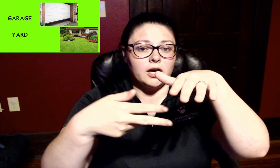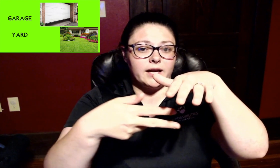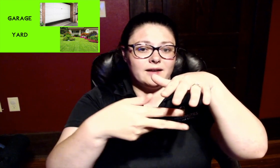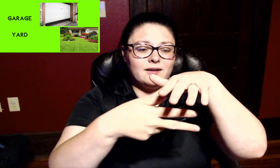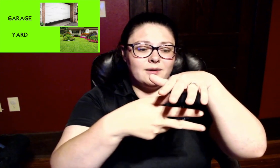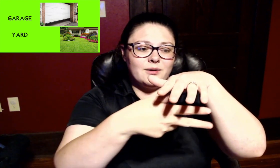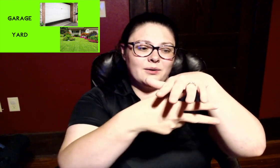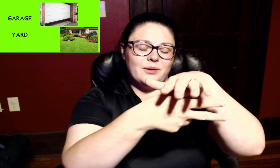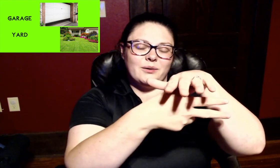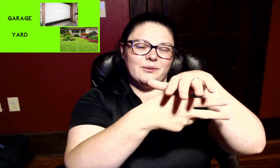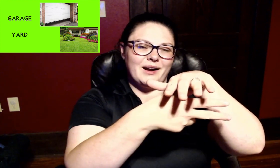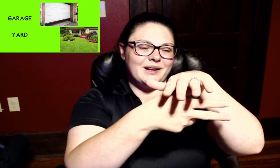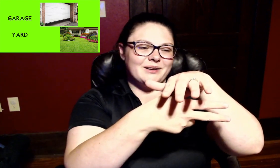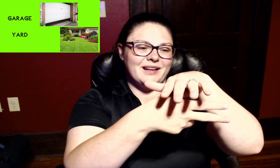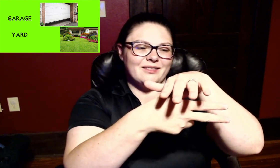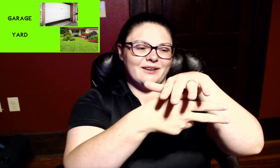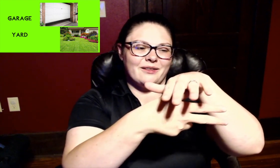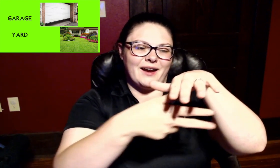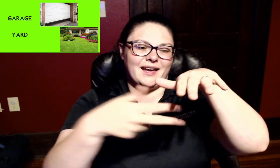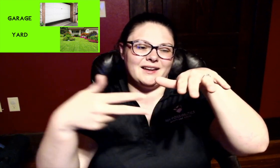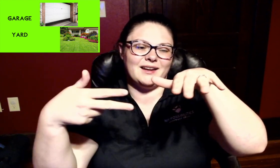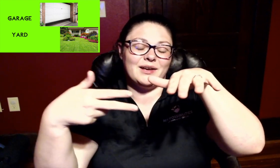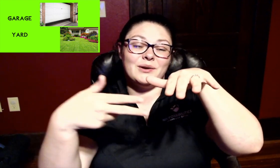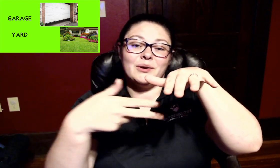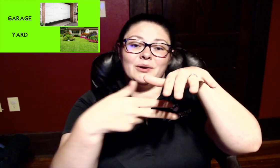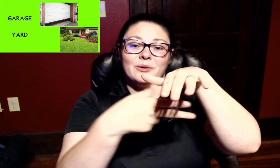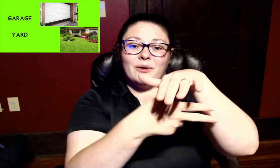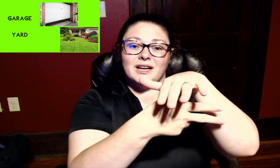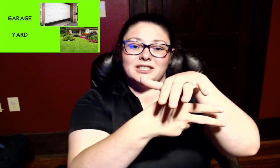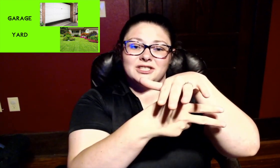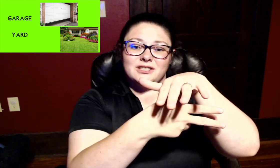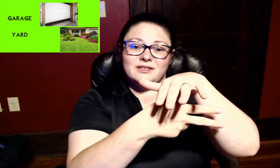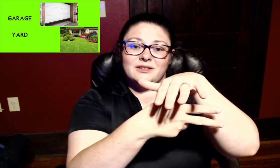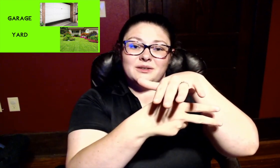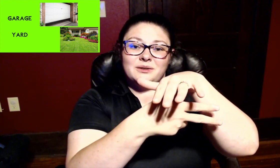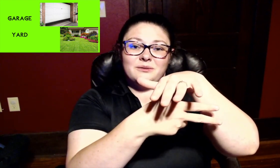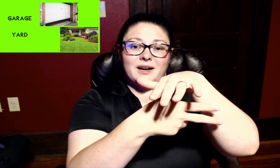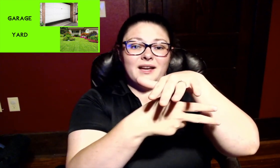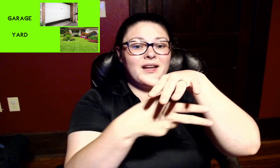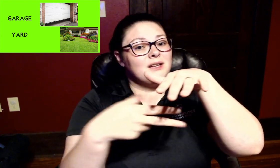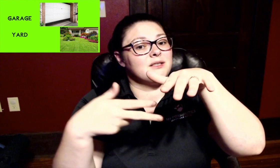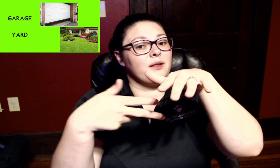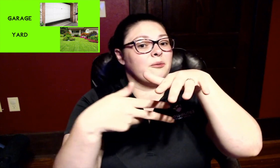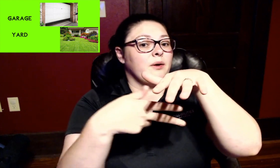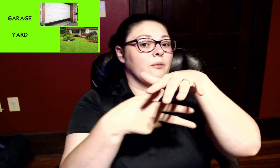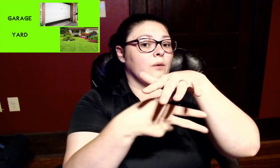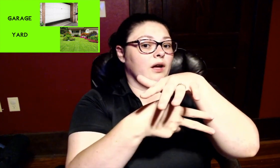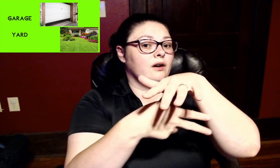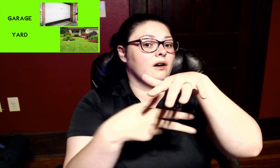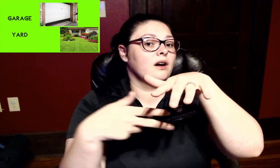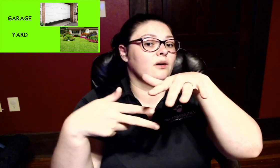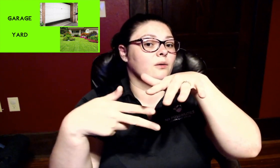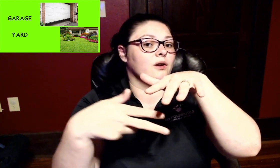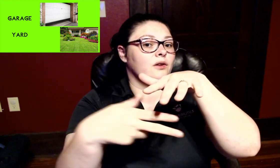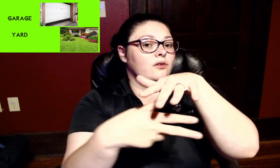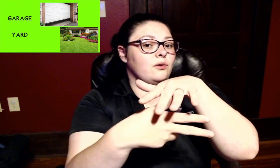it right underneath our other hand, garage, right? So that would be a 1 car or a 2